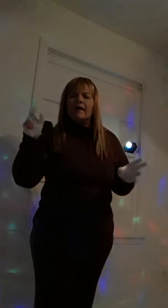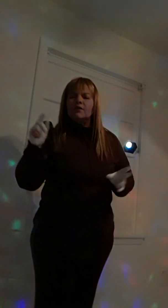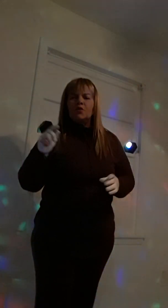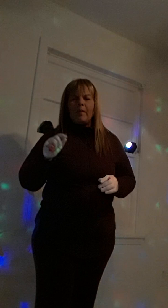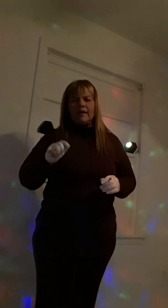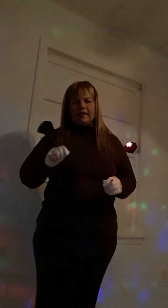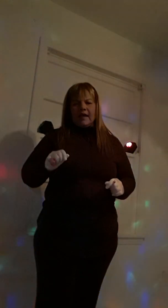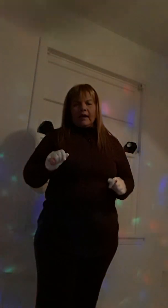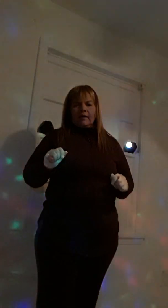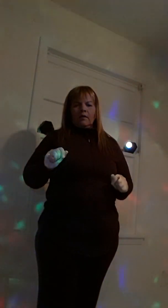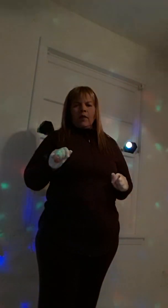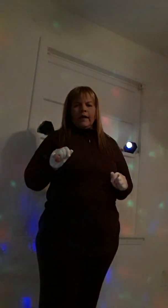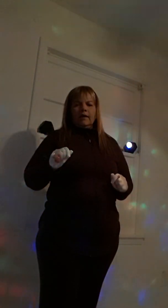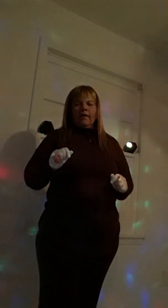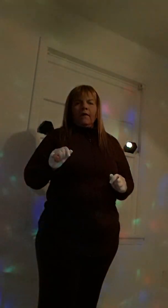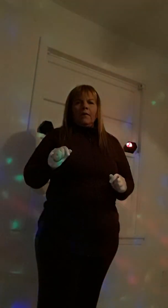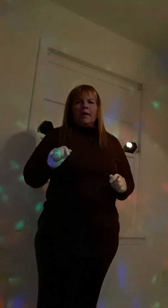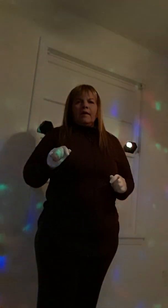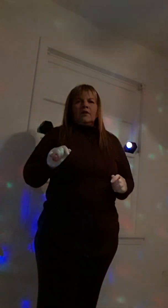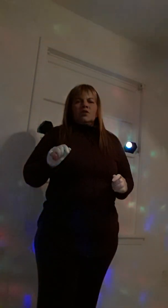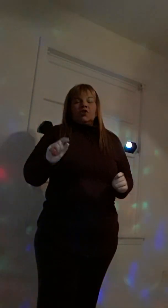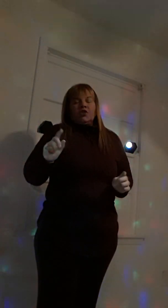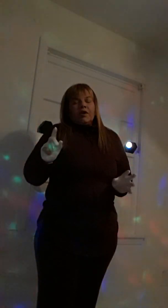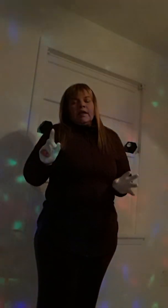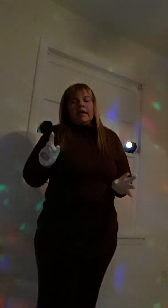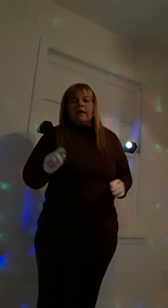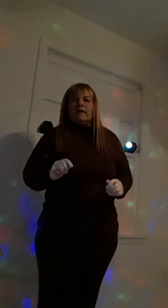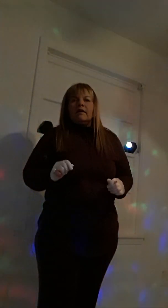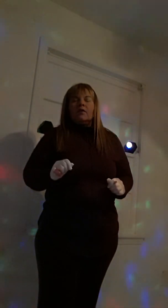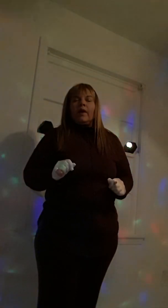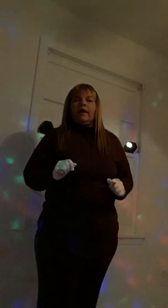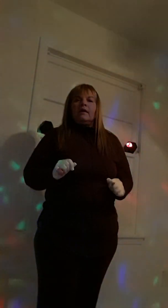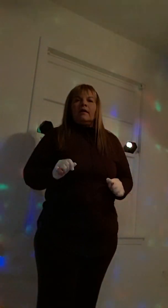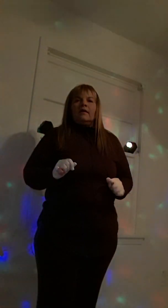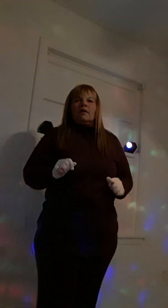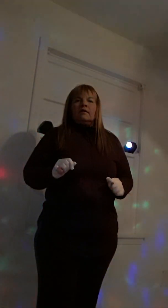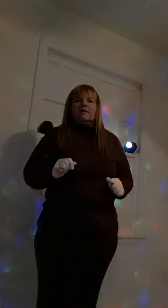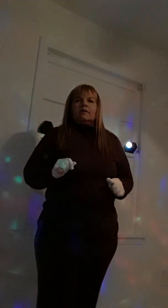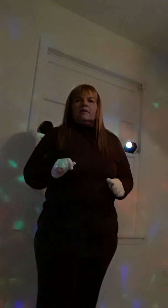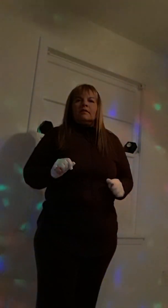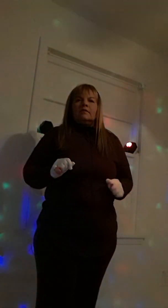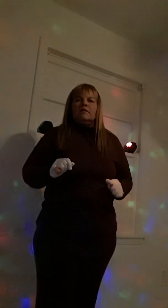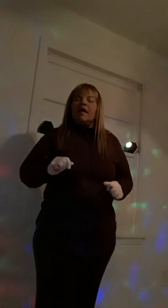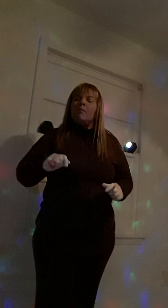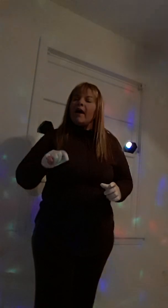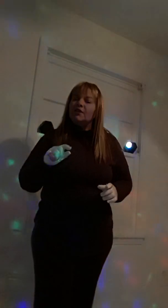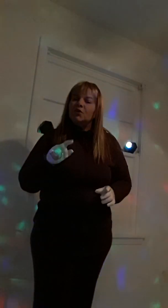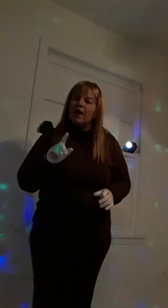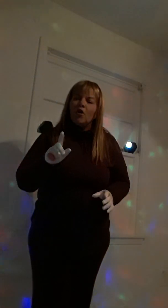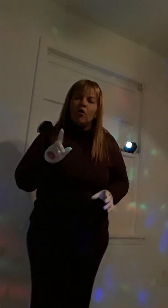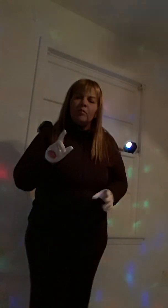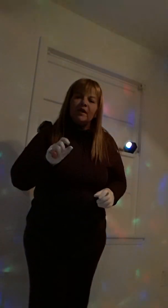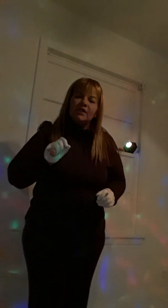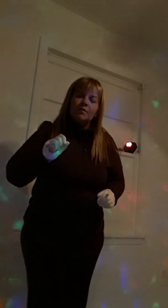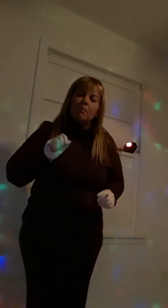su mente, right? Certainly, right? They might not accomplish